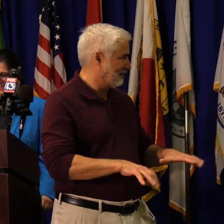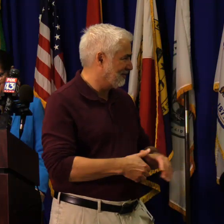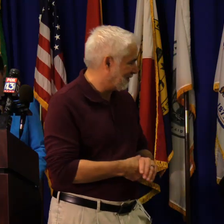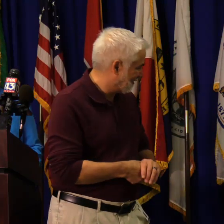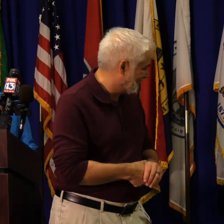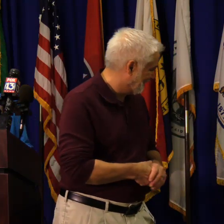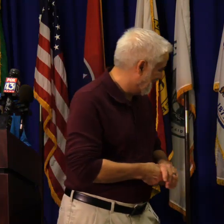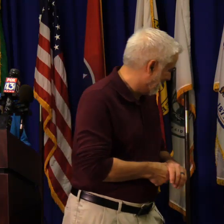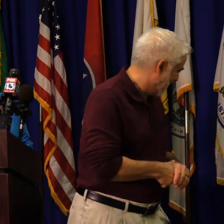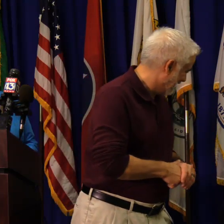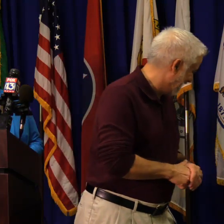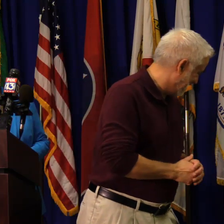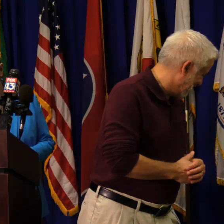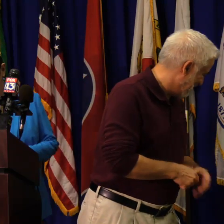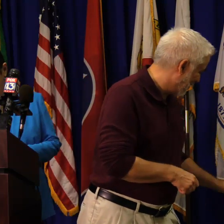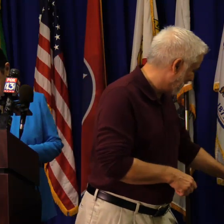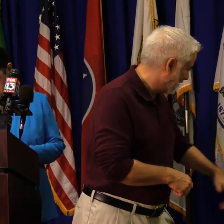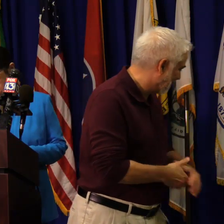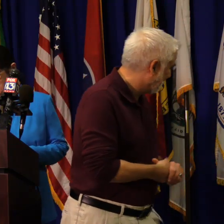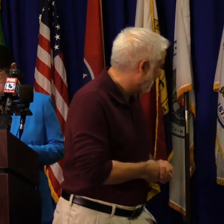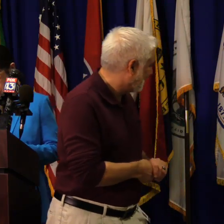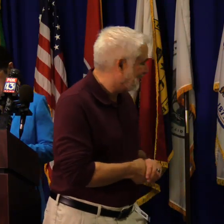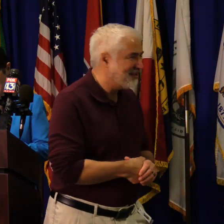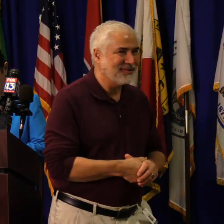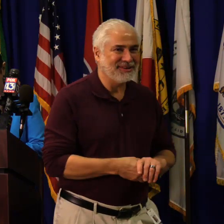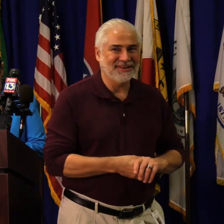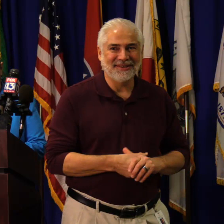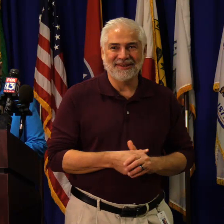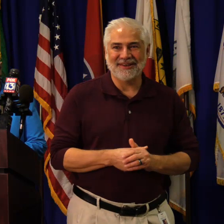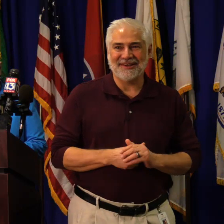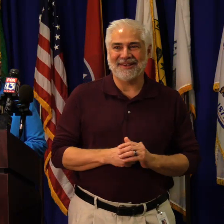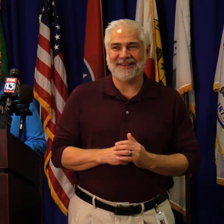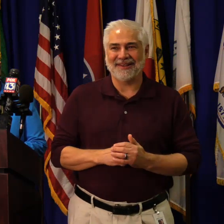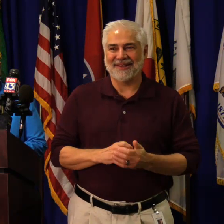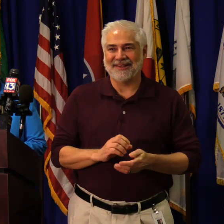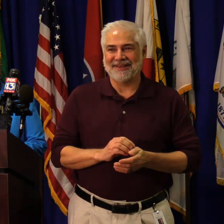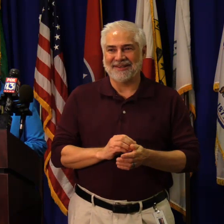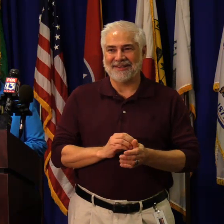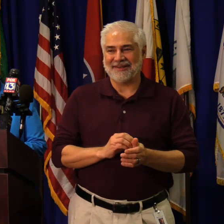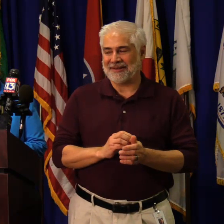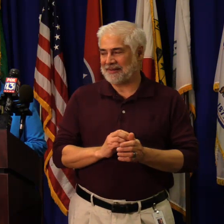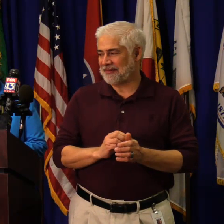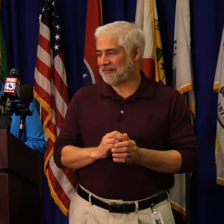I'm good. Are you? No, you're good. You're good.